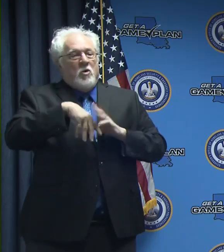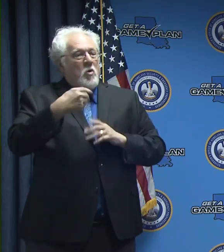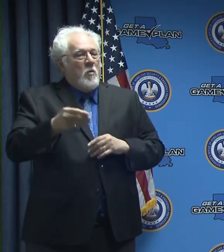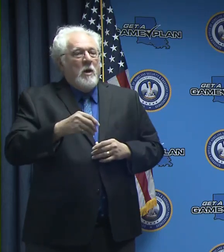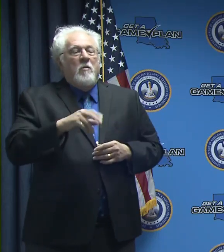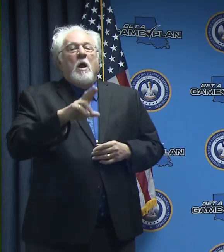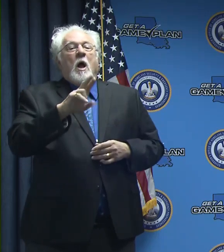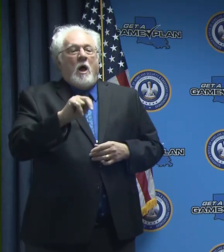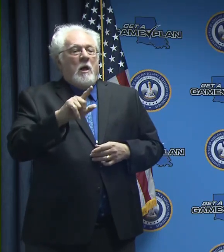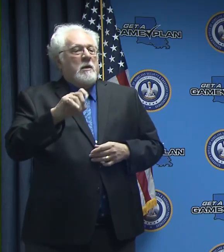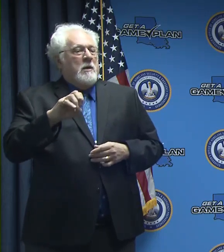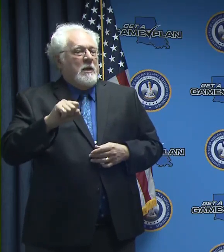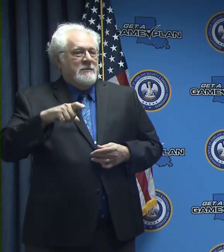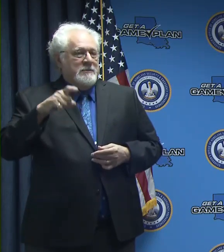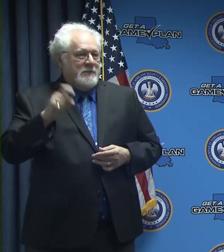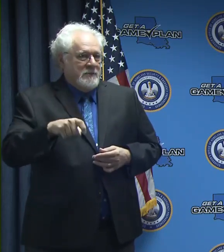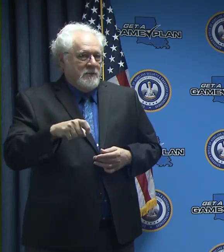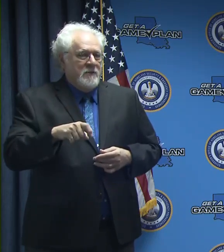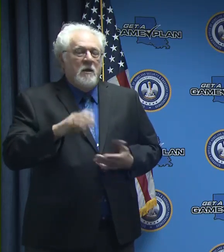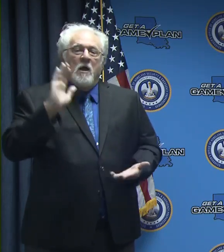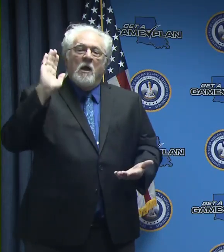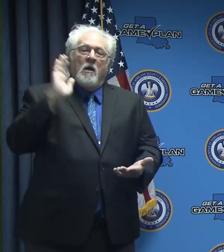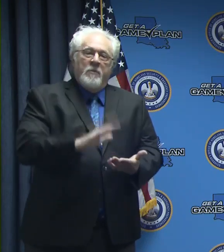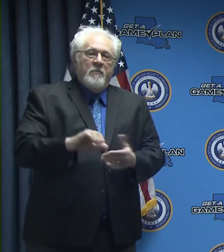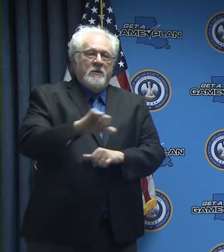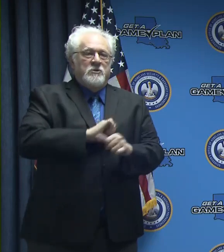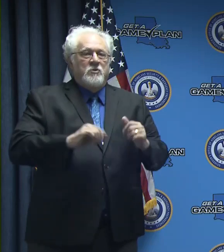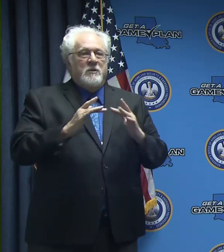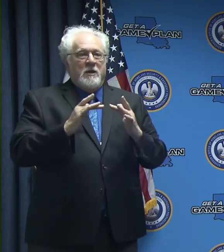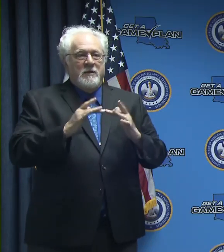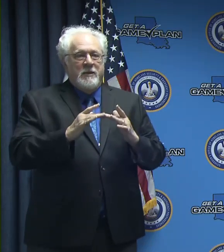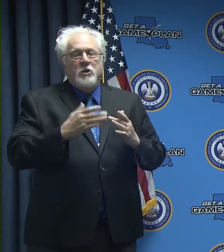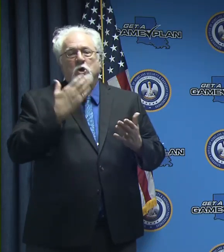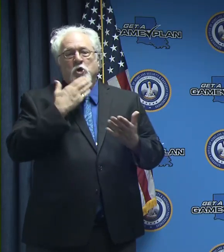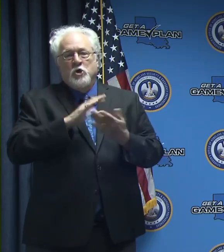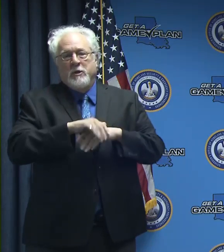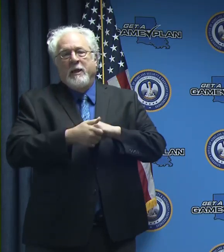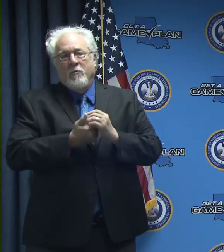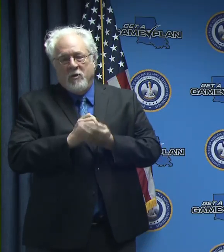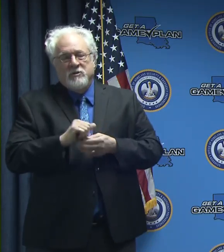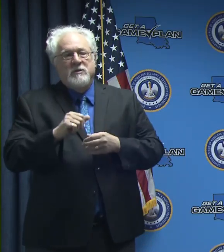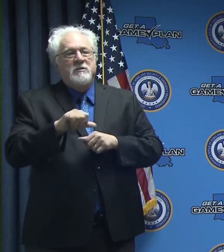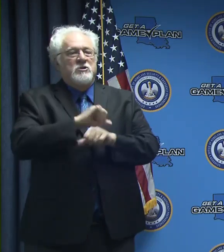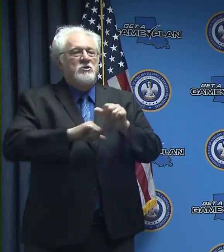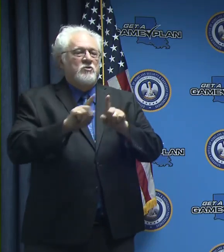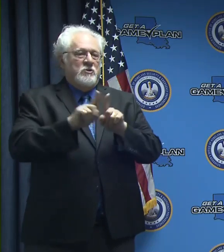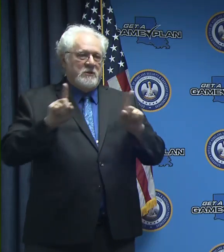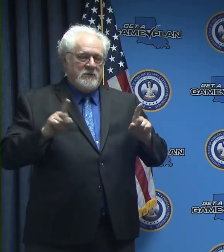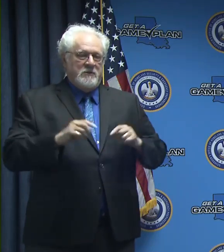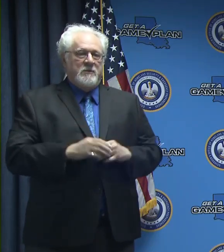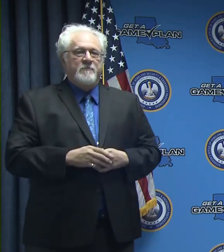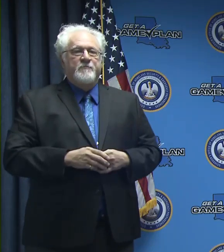absolutely necessary, minimize your social contact, practice good hygiene and social distancing.